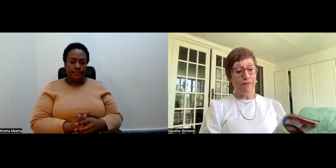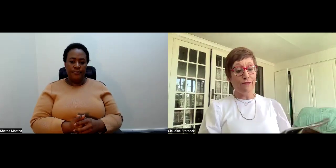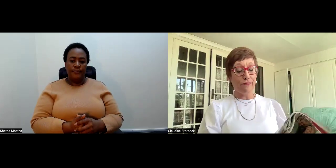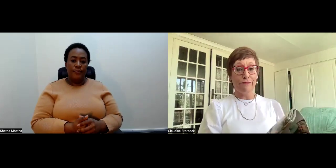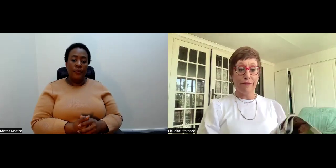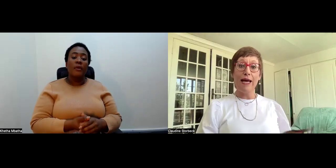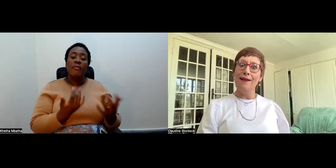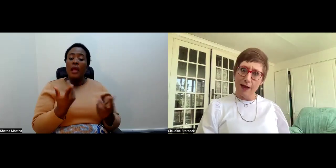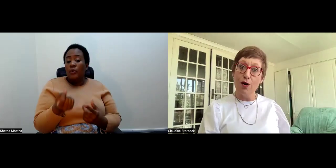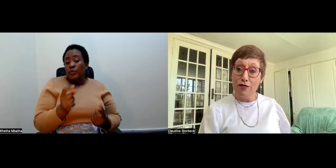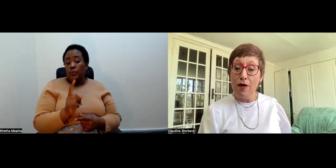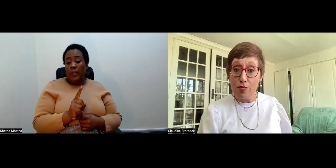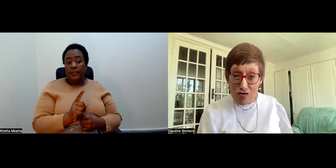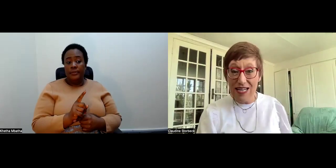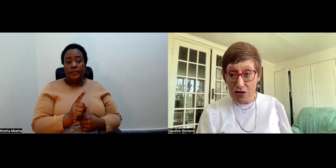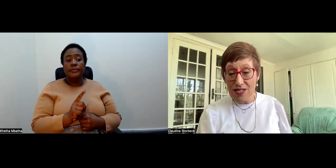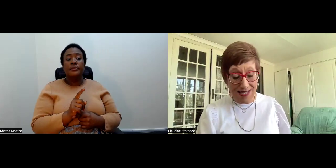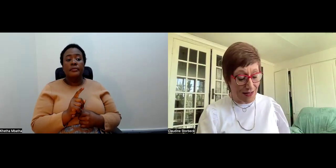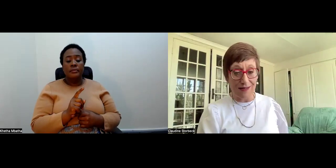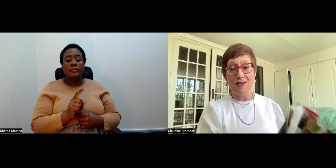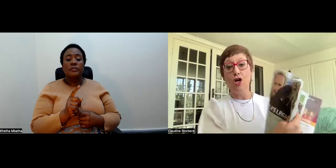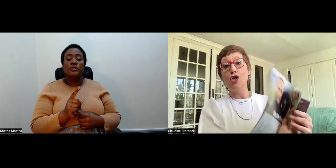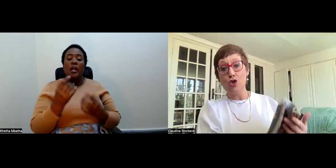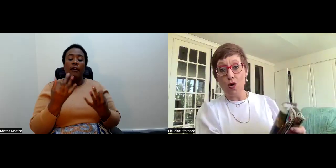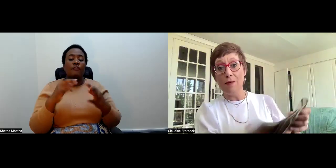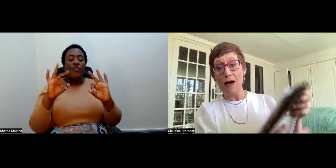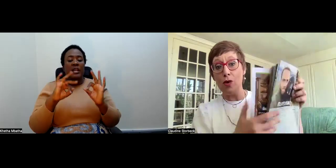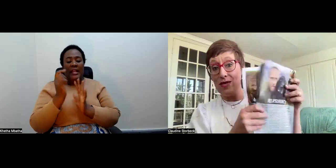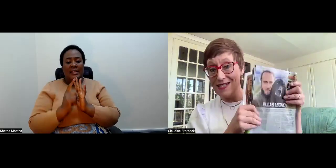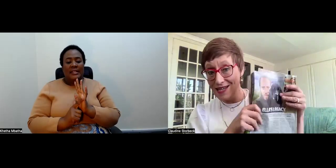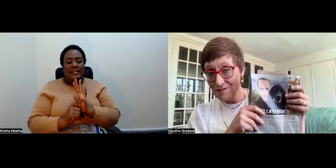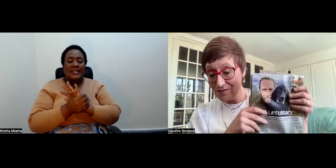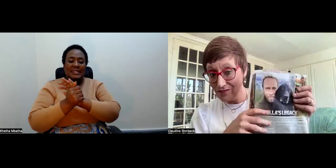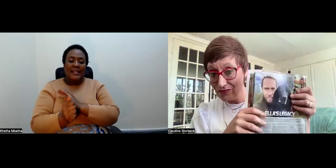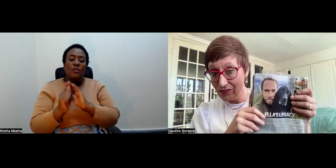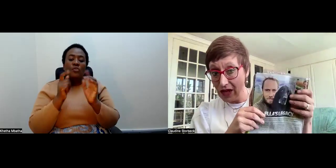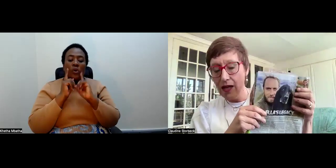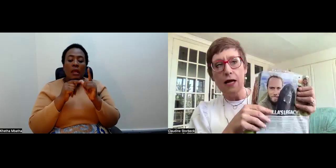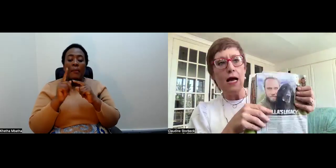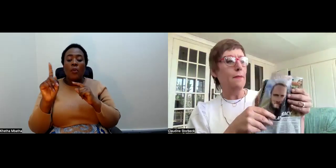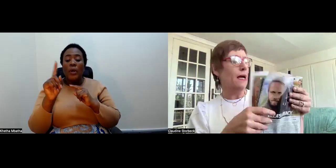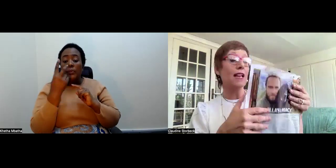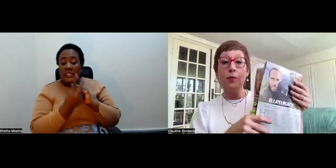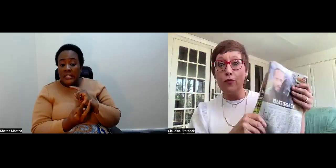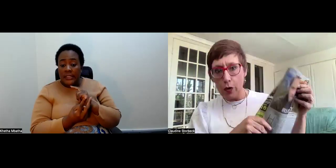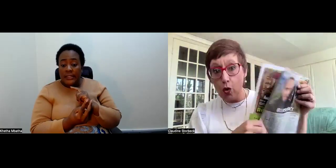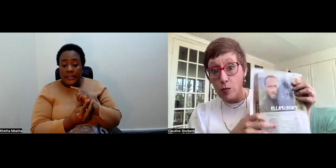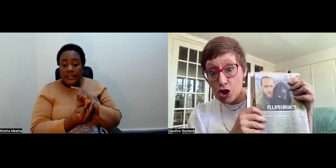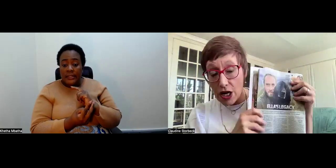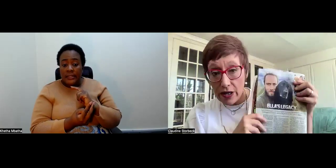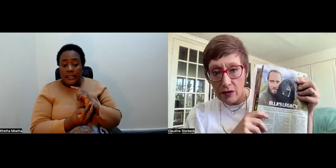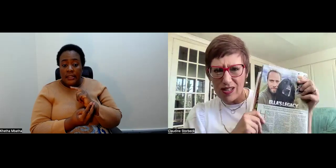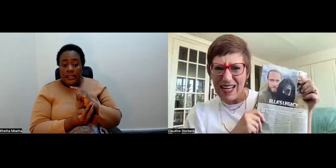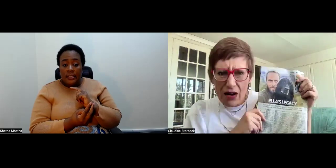do a little bit of free literacy skills, talking about what we see, a little bit of what we call